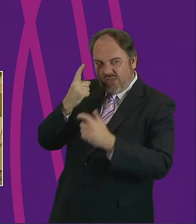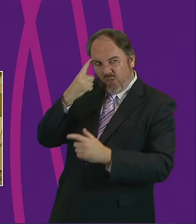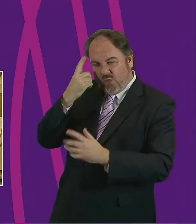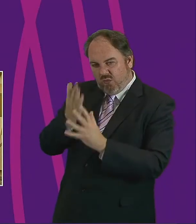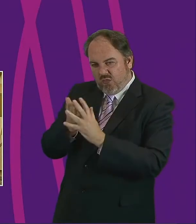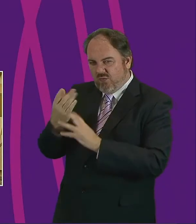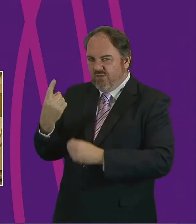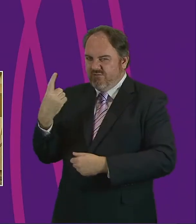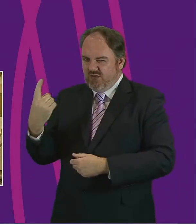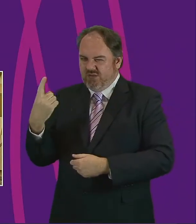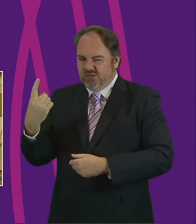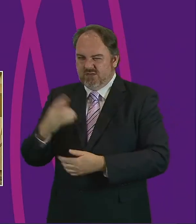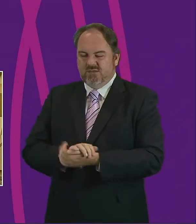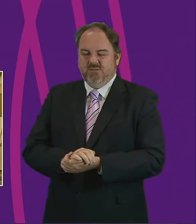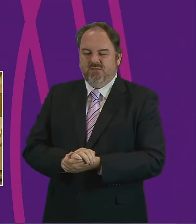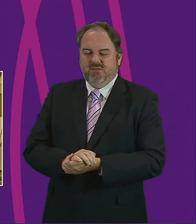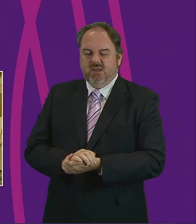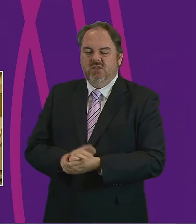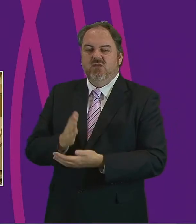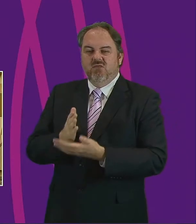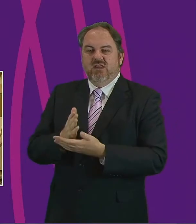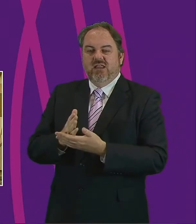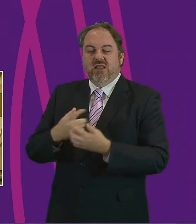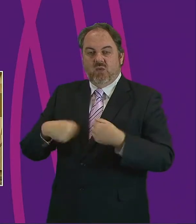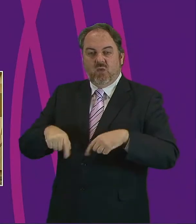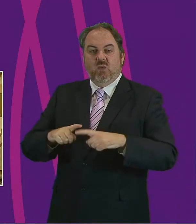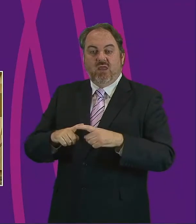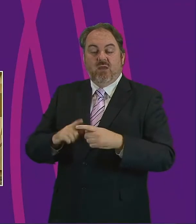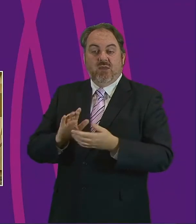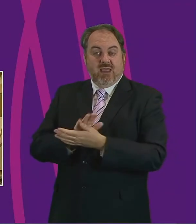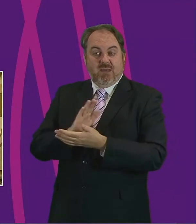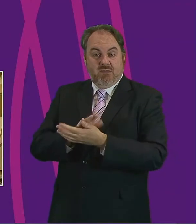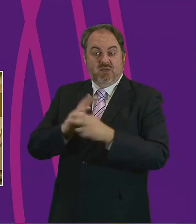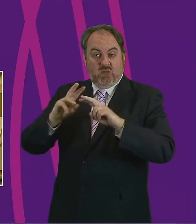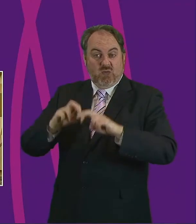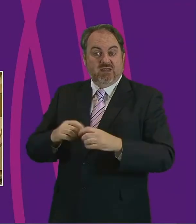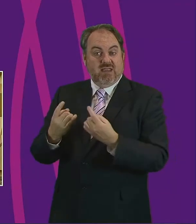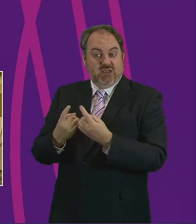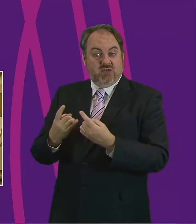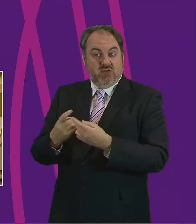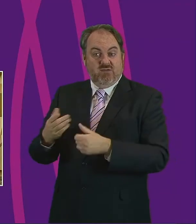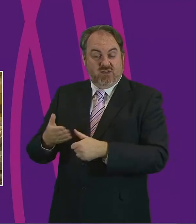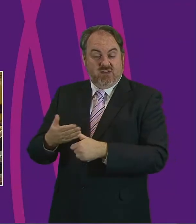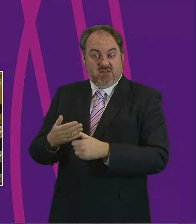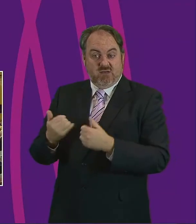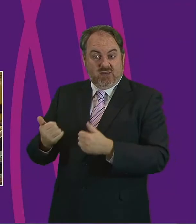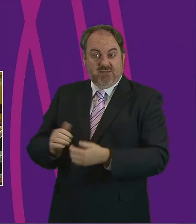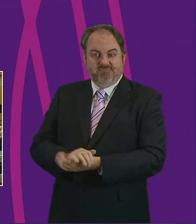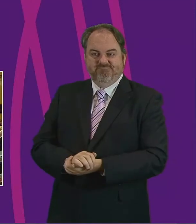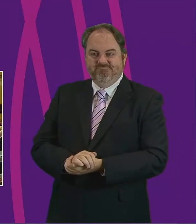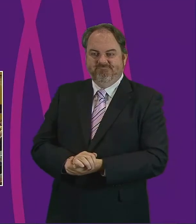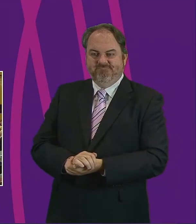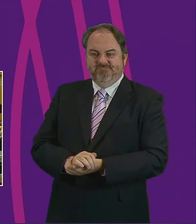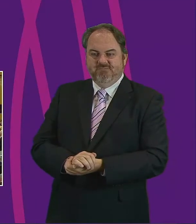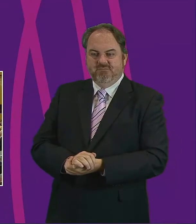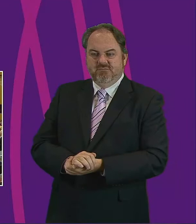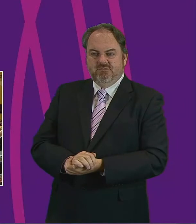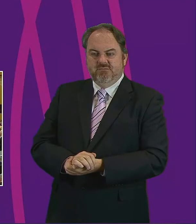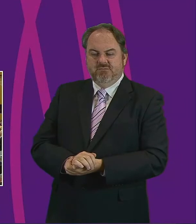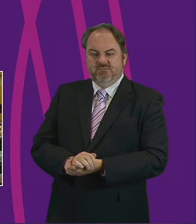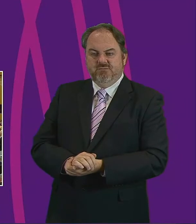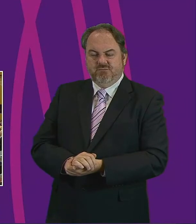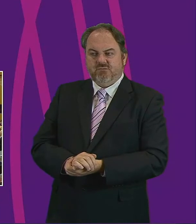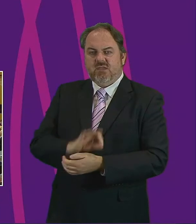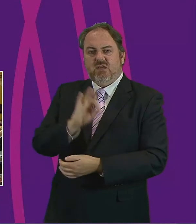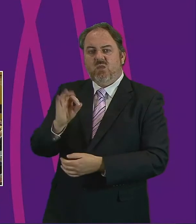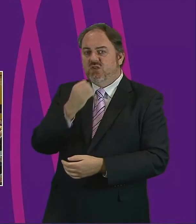the specific case, I and the Health Secretary would be very happy to look into that in particular if that is helpful. Question number 7,